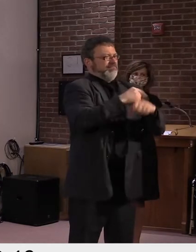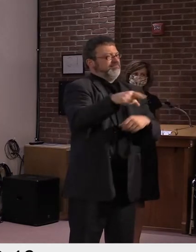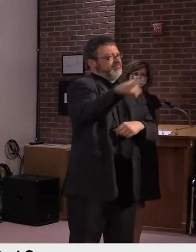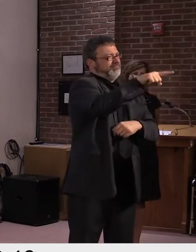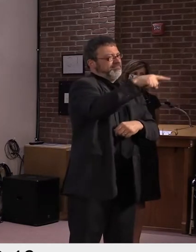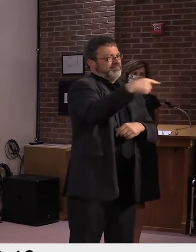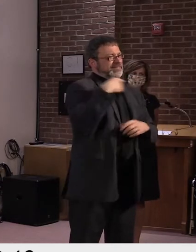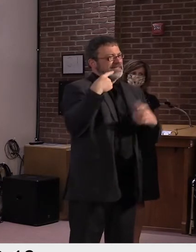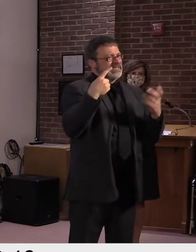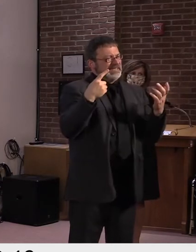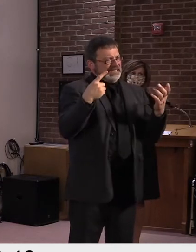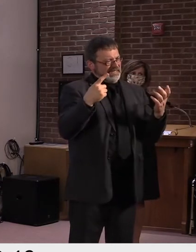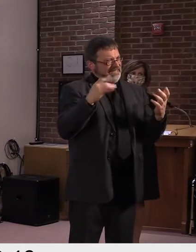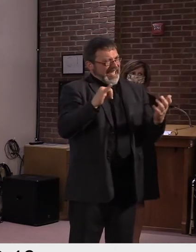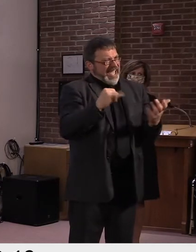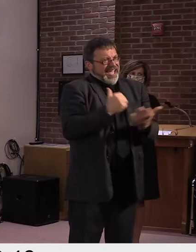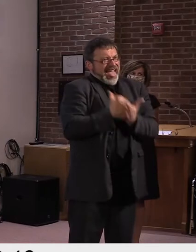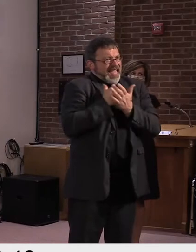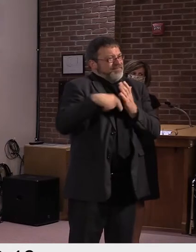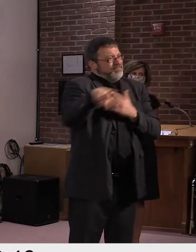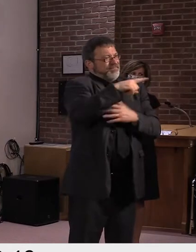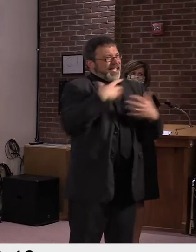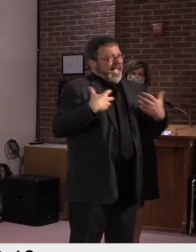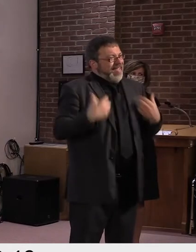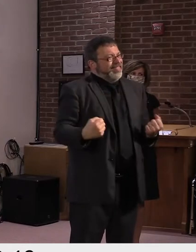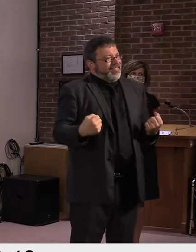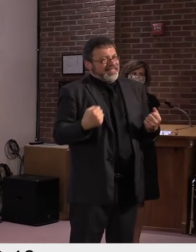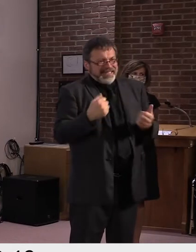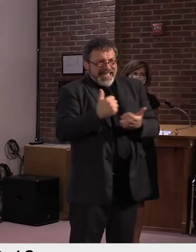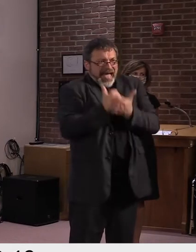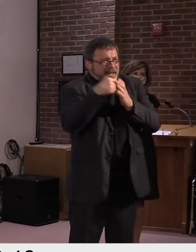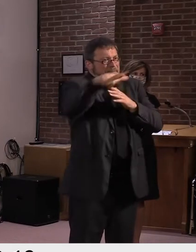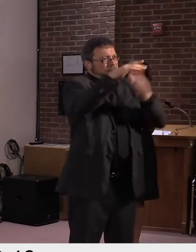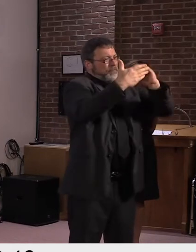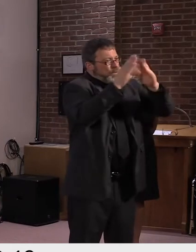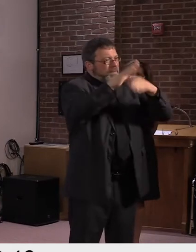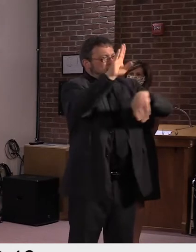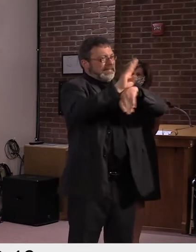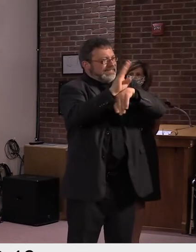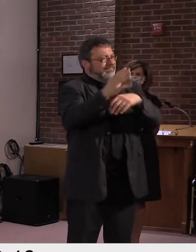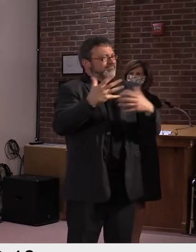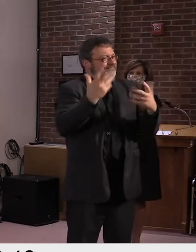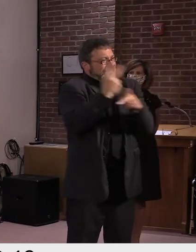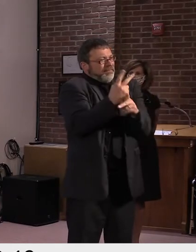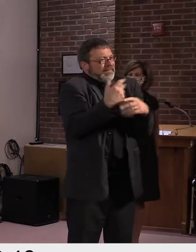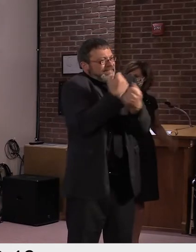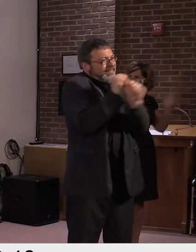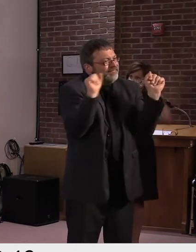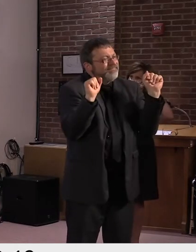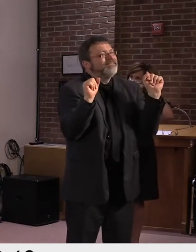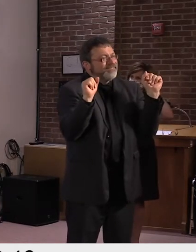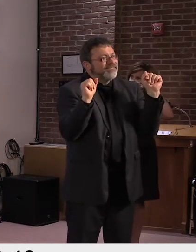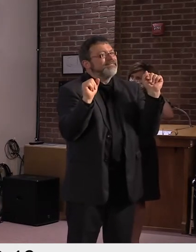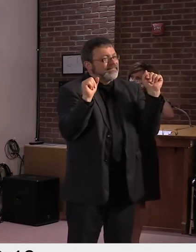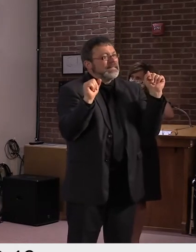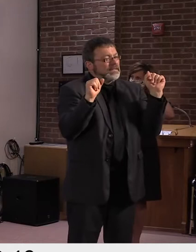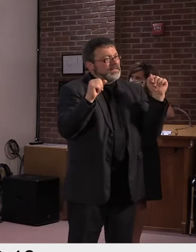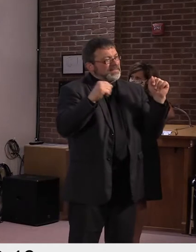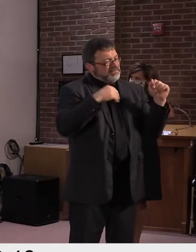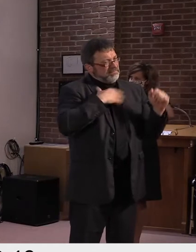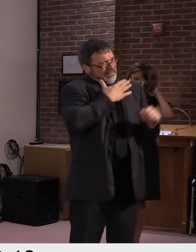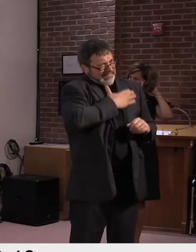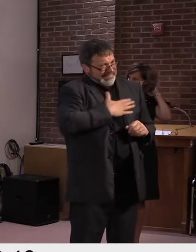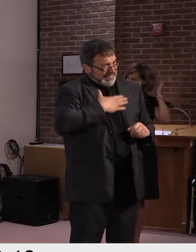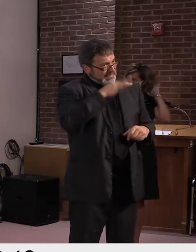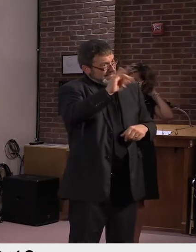because you're helping other people. And if you can wear a mask, I would ask that you do so. I